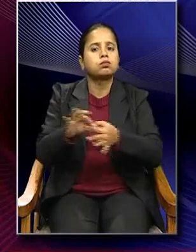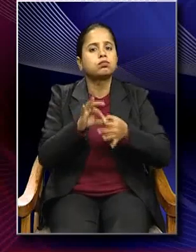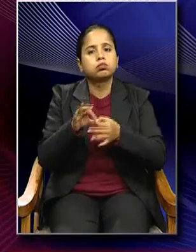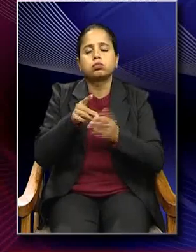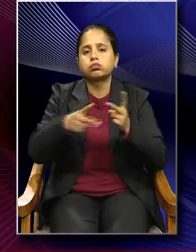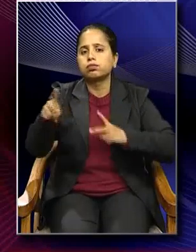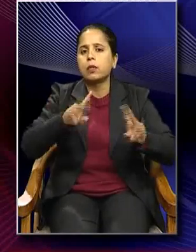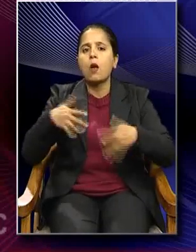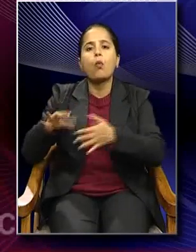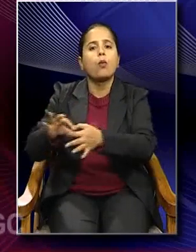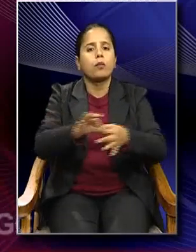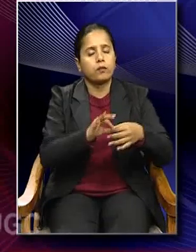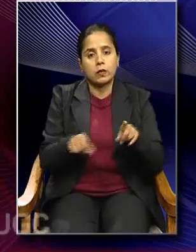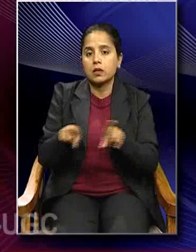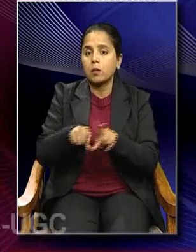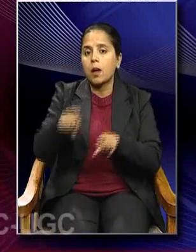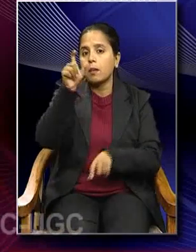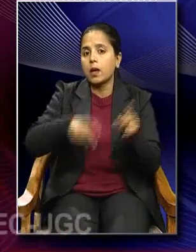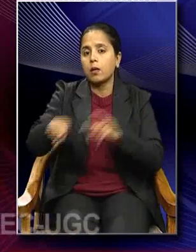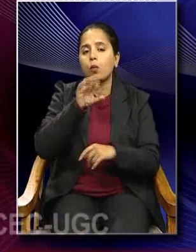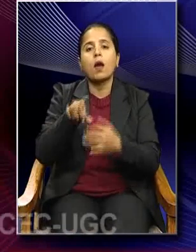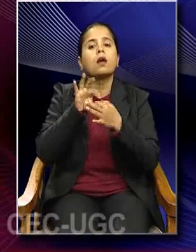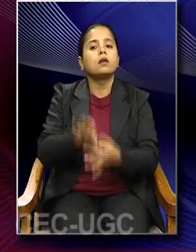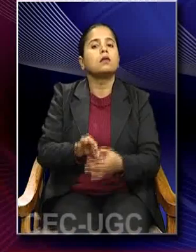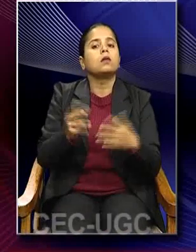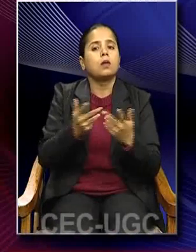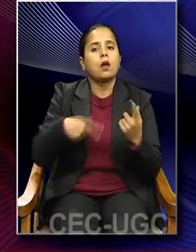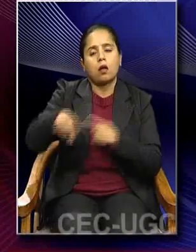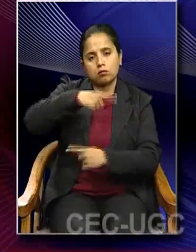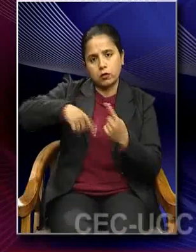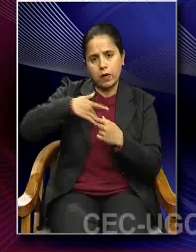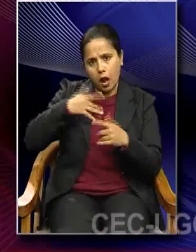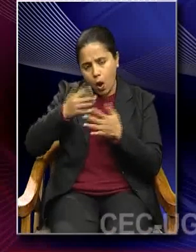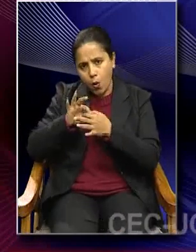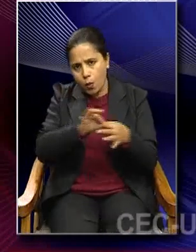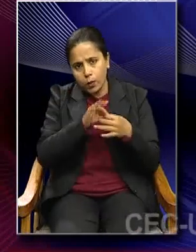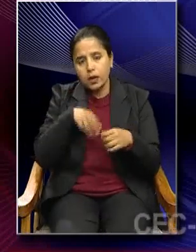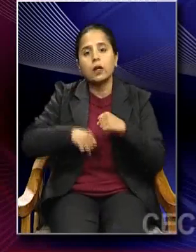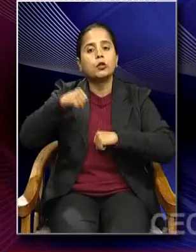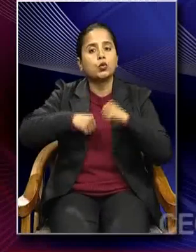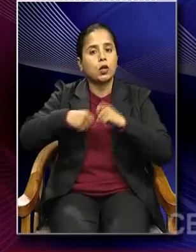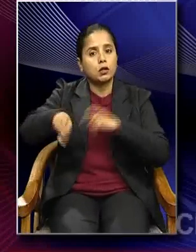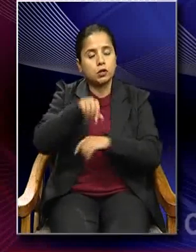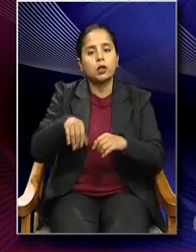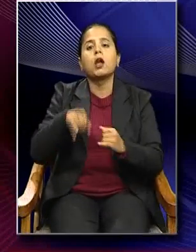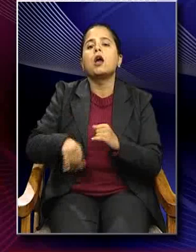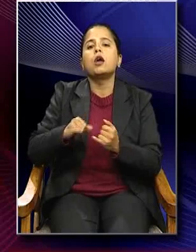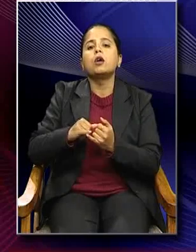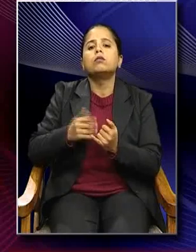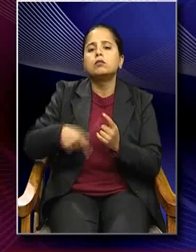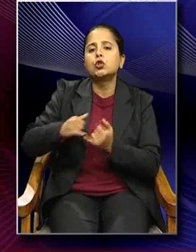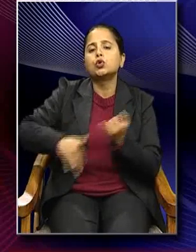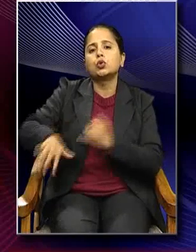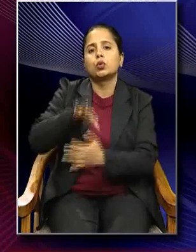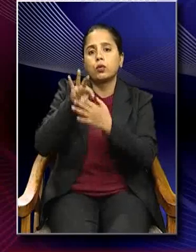each other. Also, how people are related among themselves. Structure in sociology